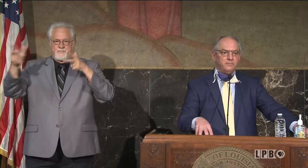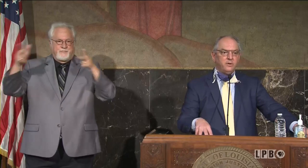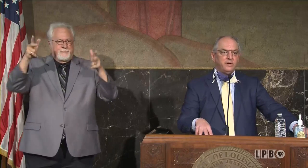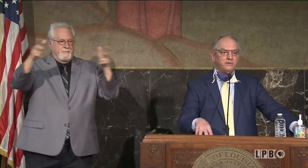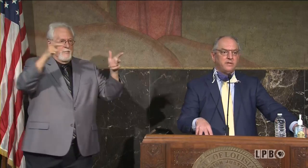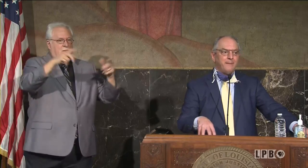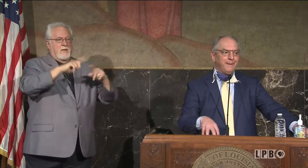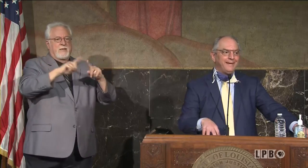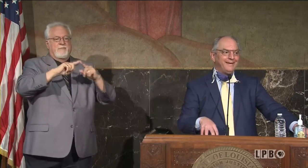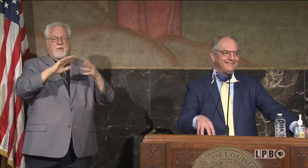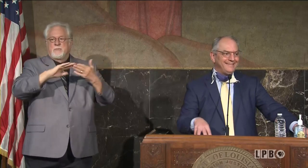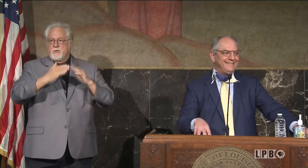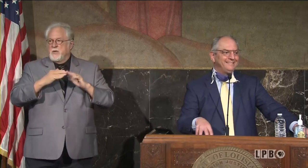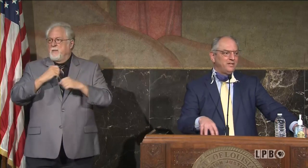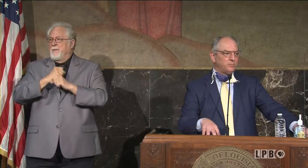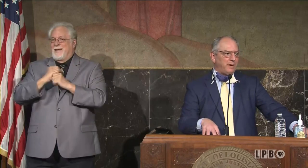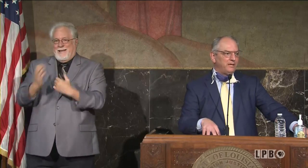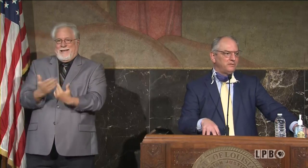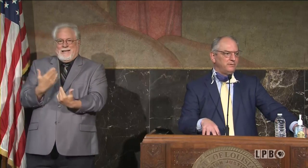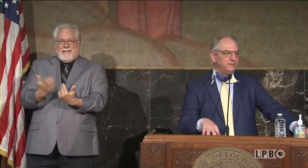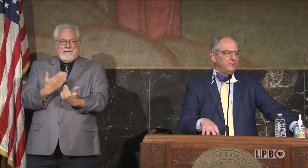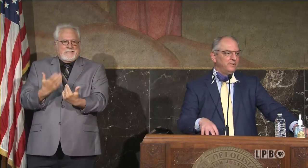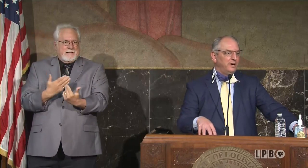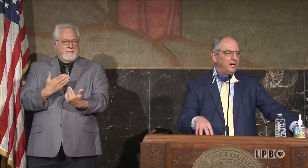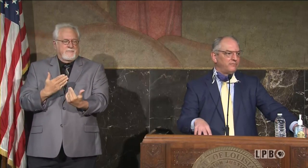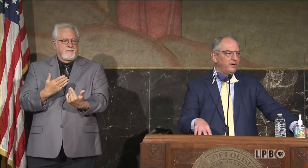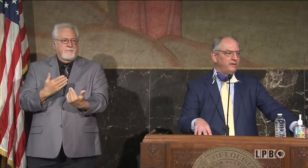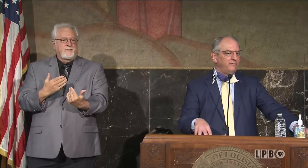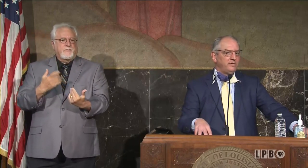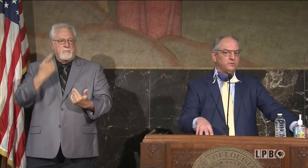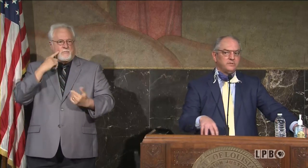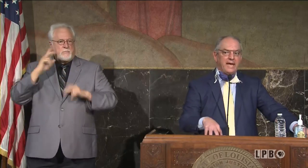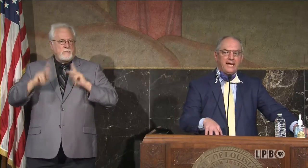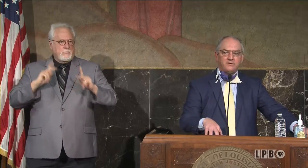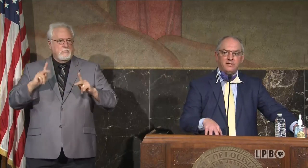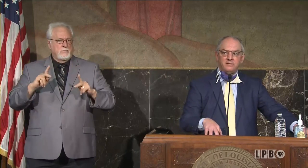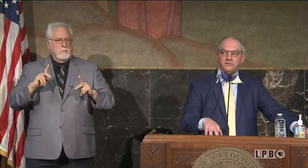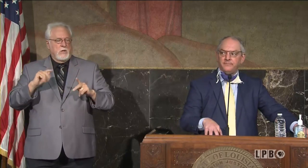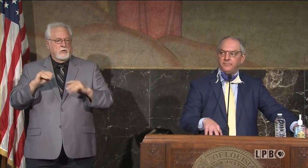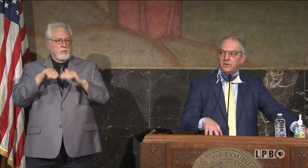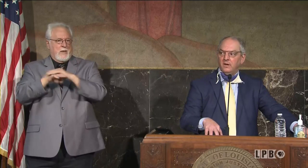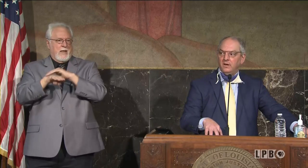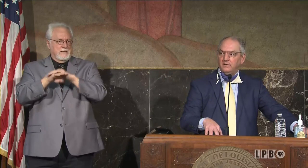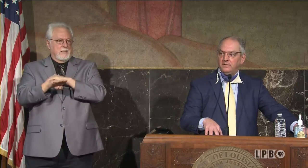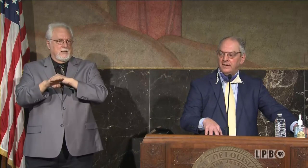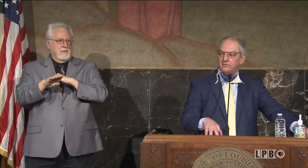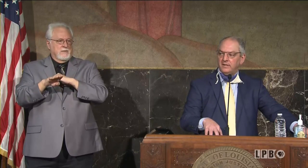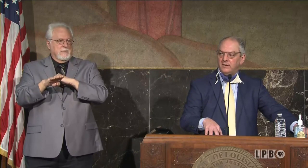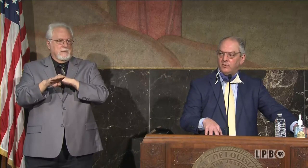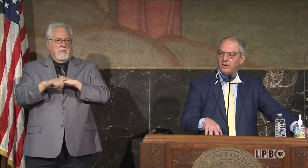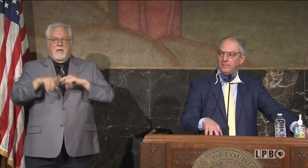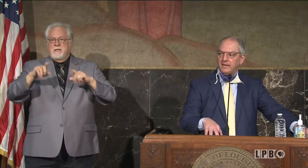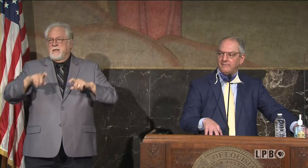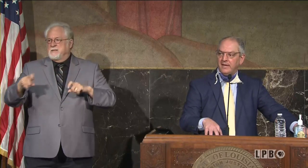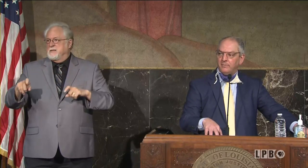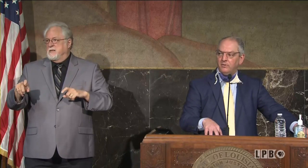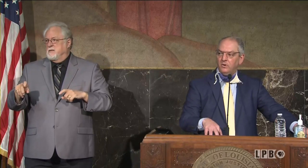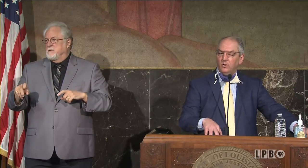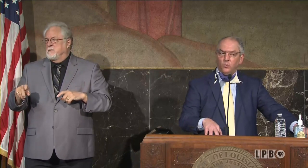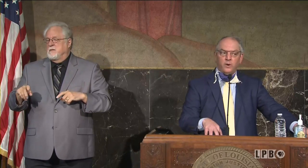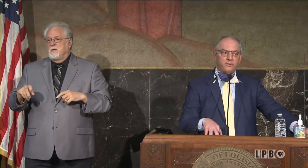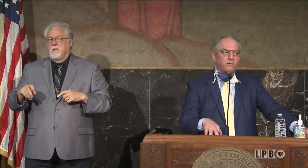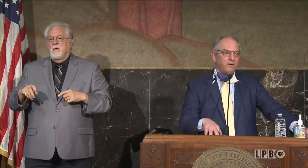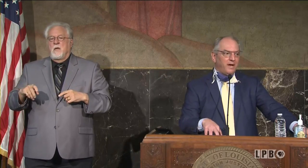various communities and make it as easy as possible for individuals to access the testing that we're going to make